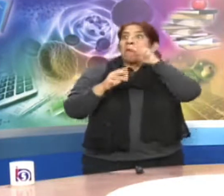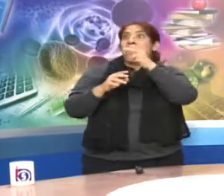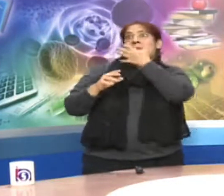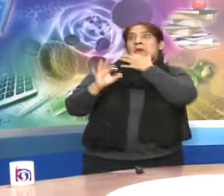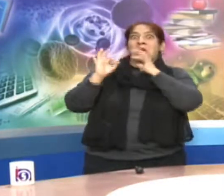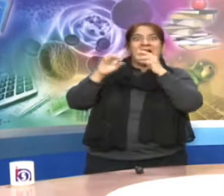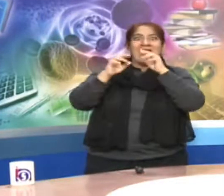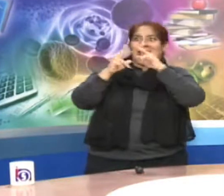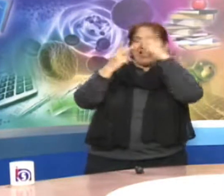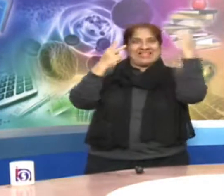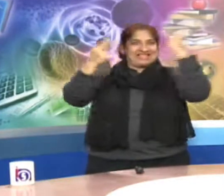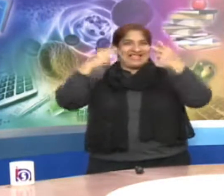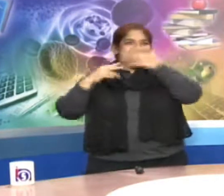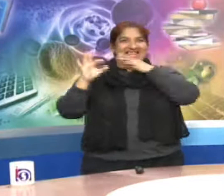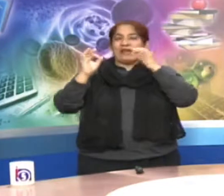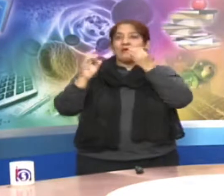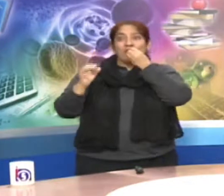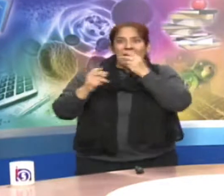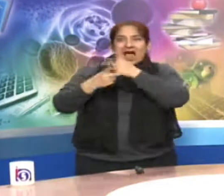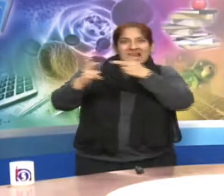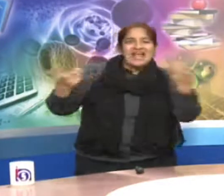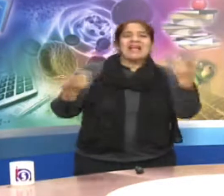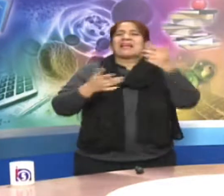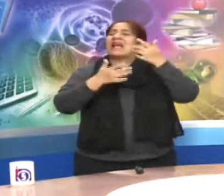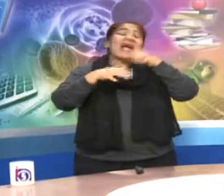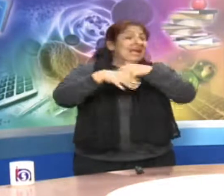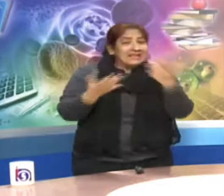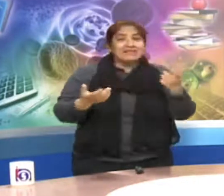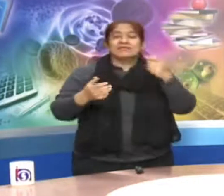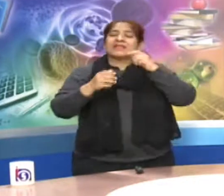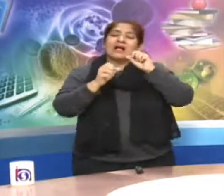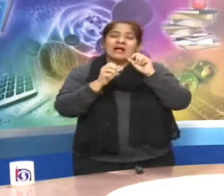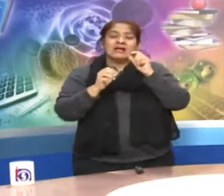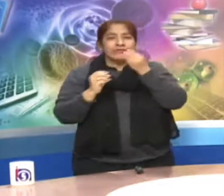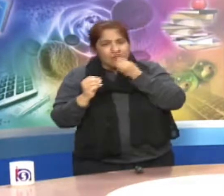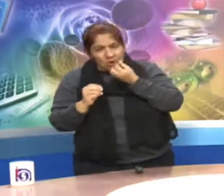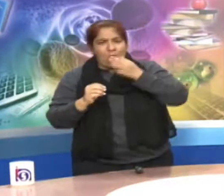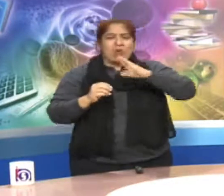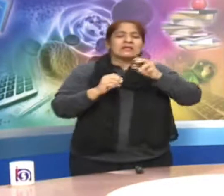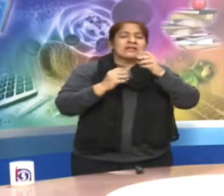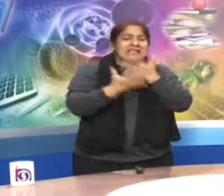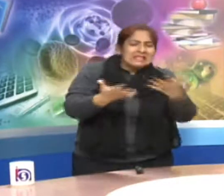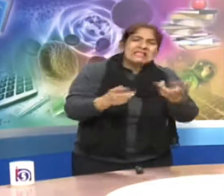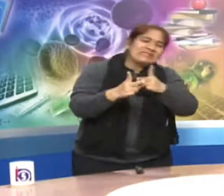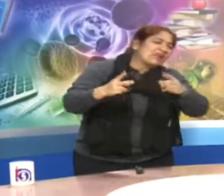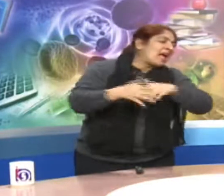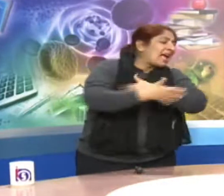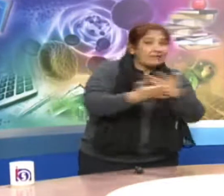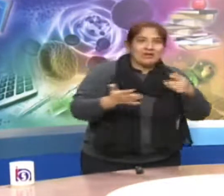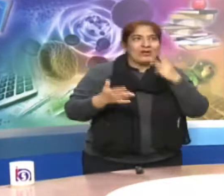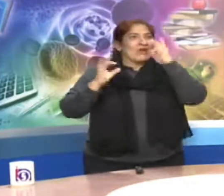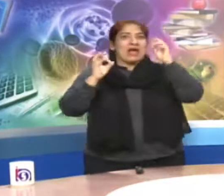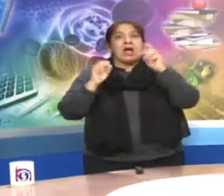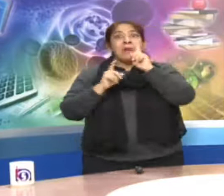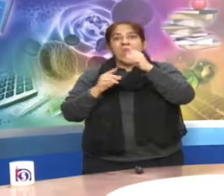something a brand is showing everybody. It could be a nice poster showing food or